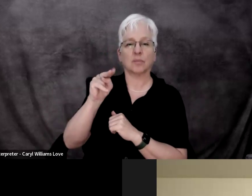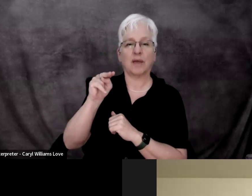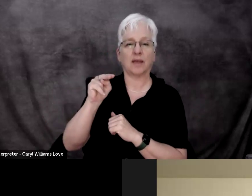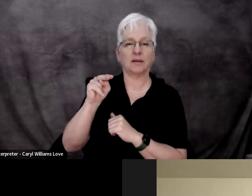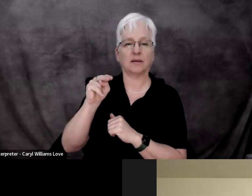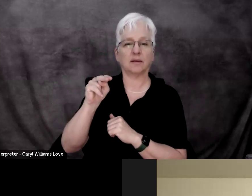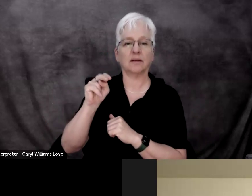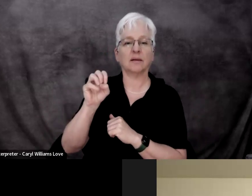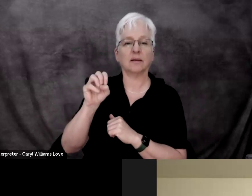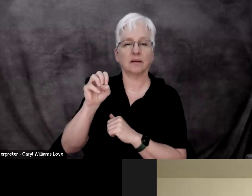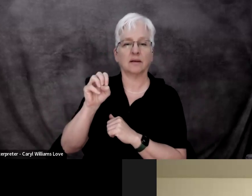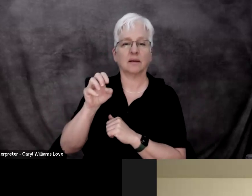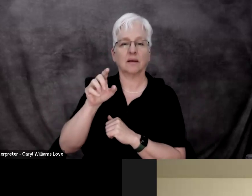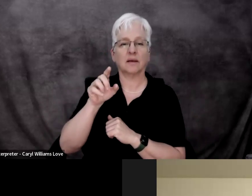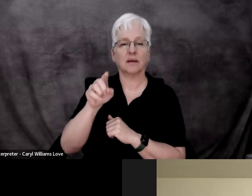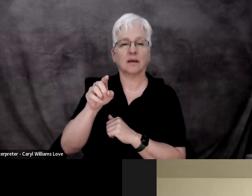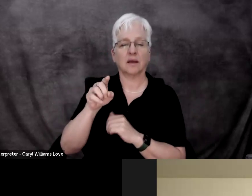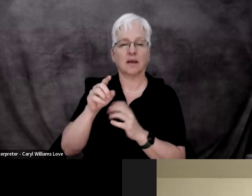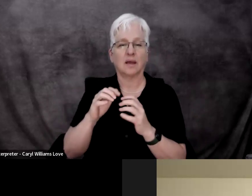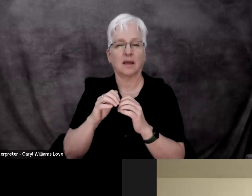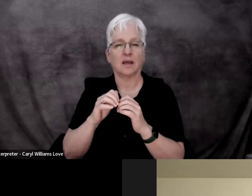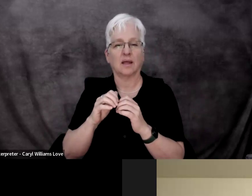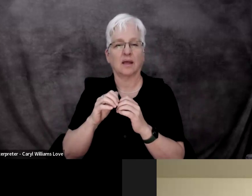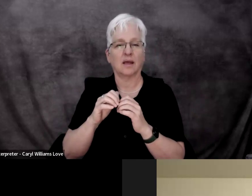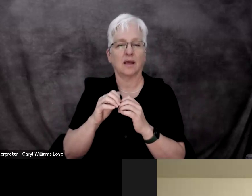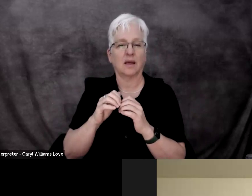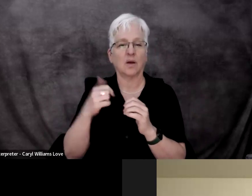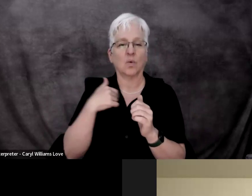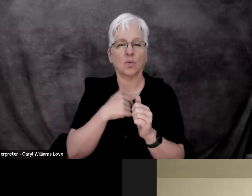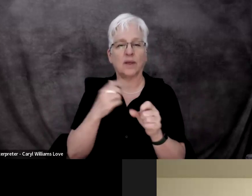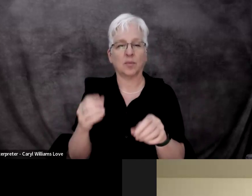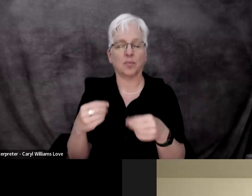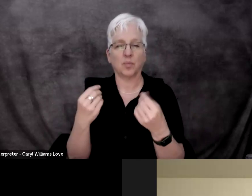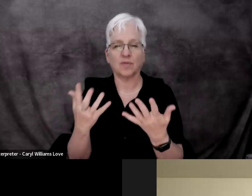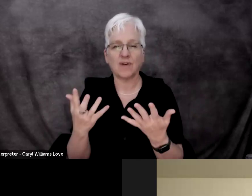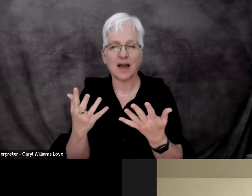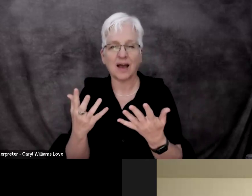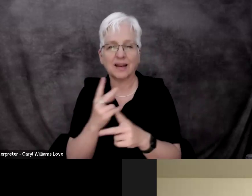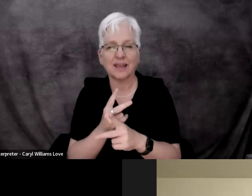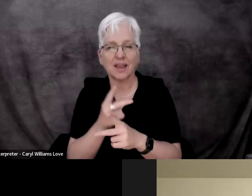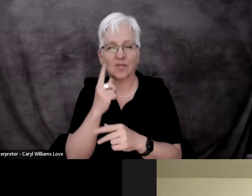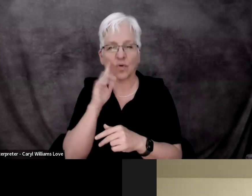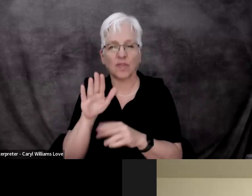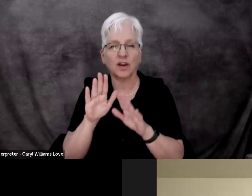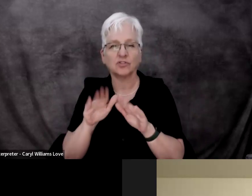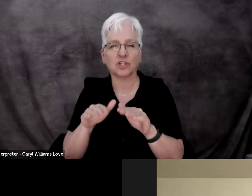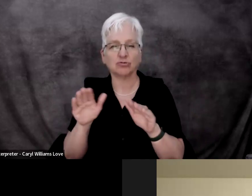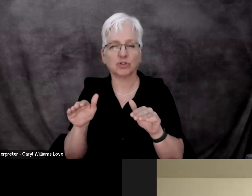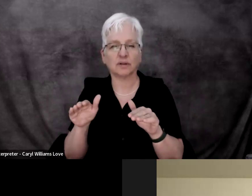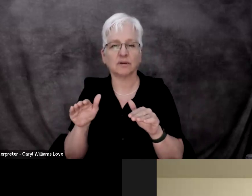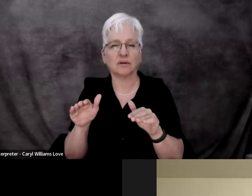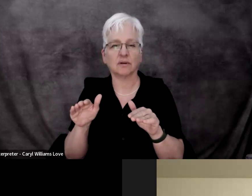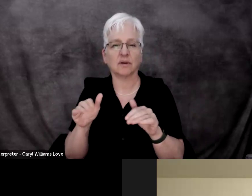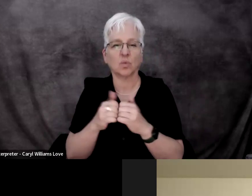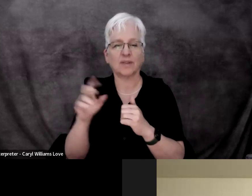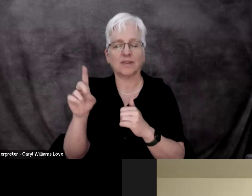Mikkel, which was, we will hear an echo of parents needing to provide institutional level care for their children with disabilities at home with no support in